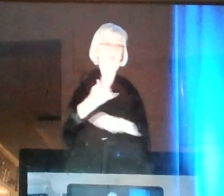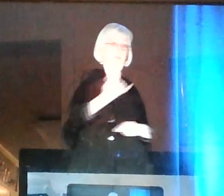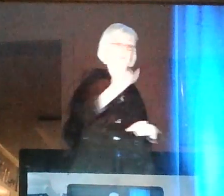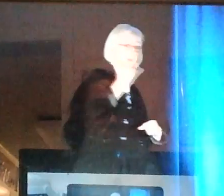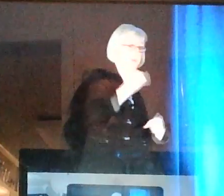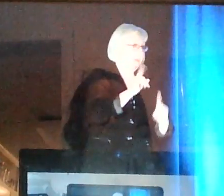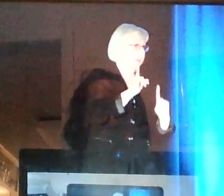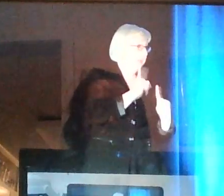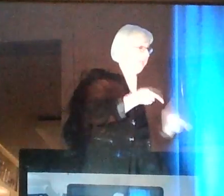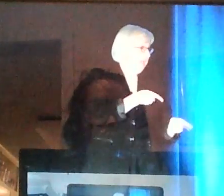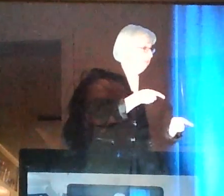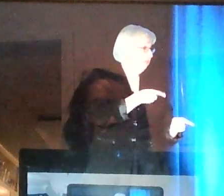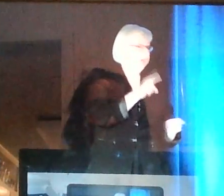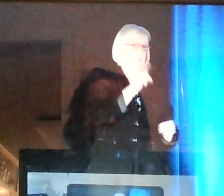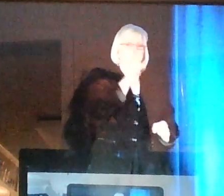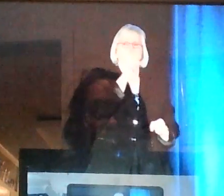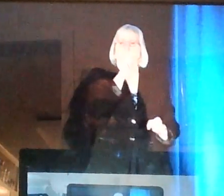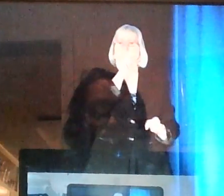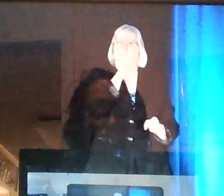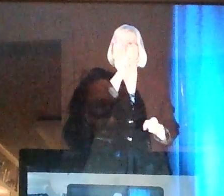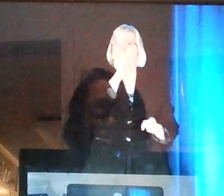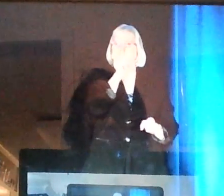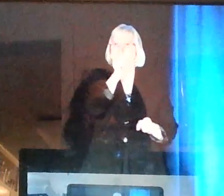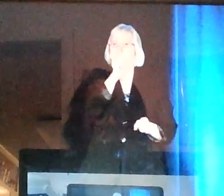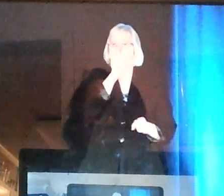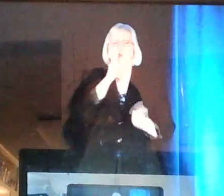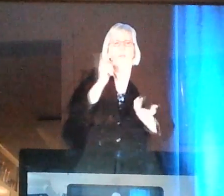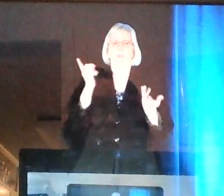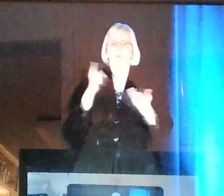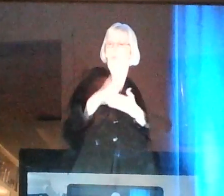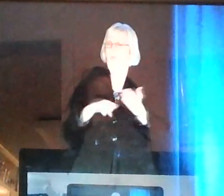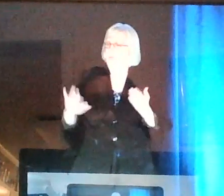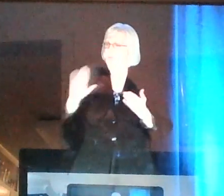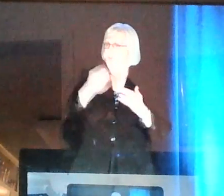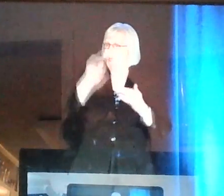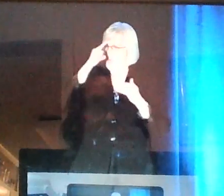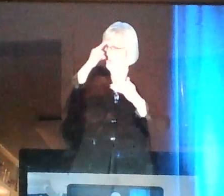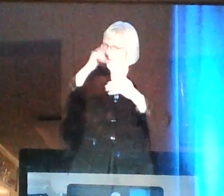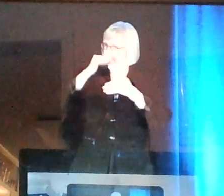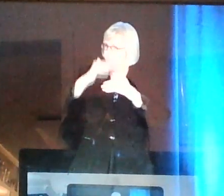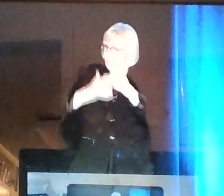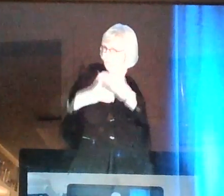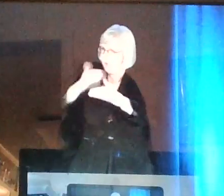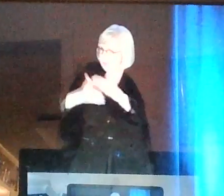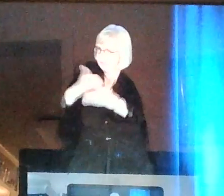If it's the right answer or the wrong answer, there's no right answer or wrong answer.